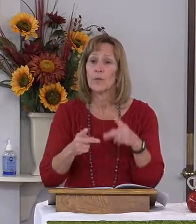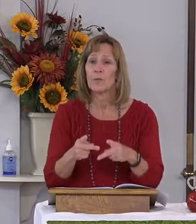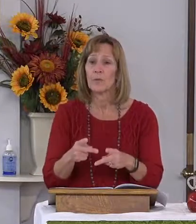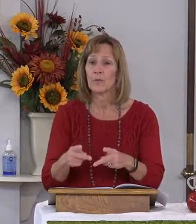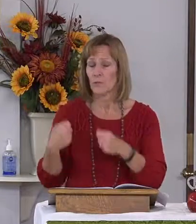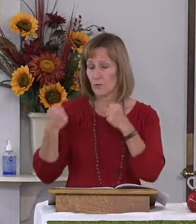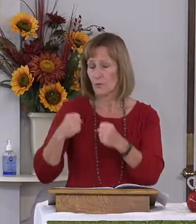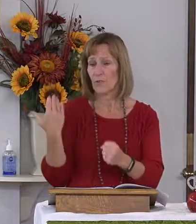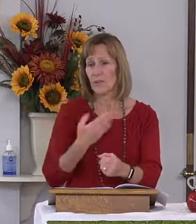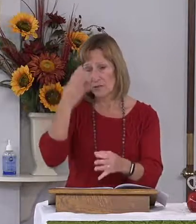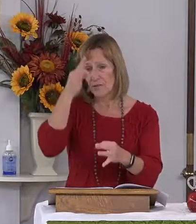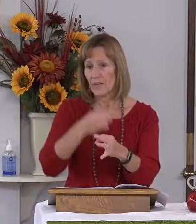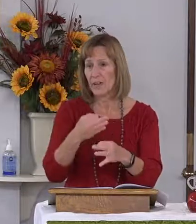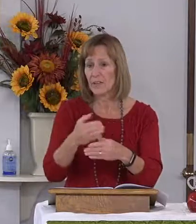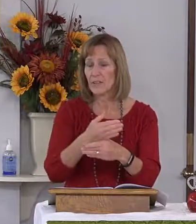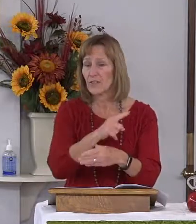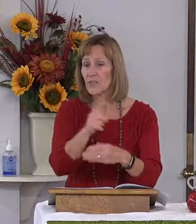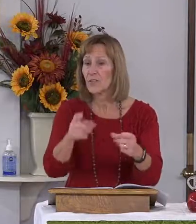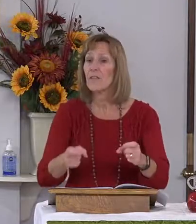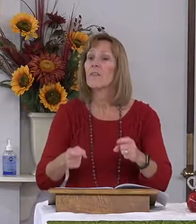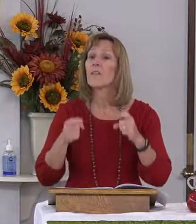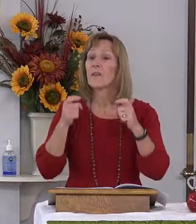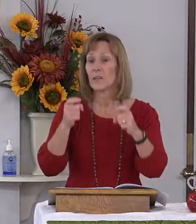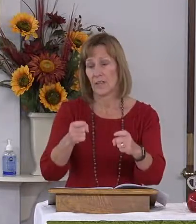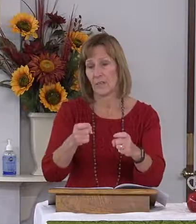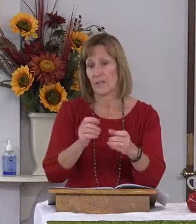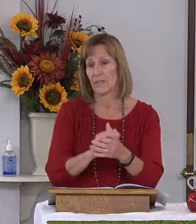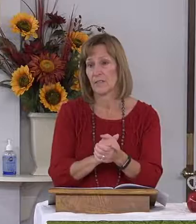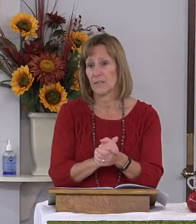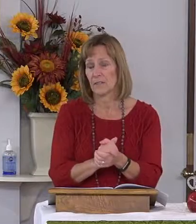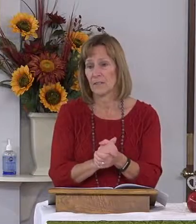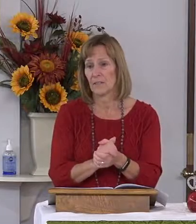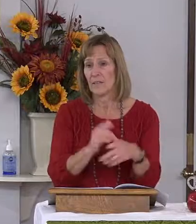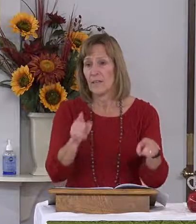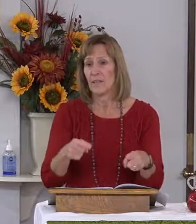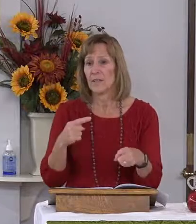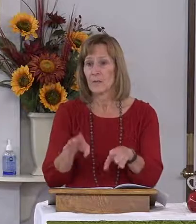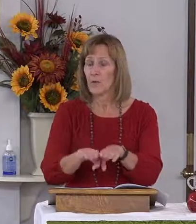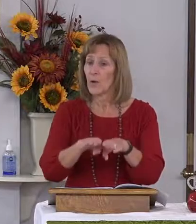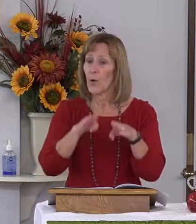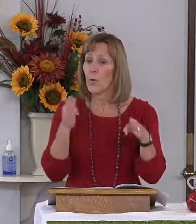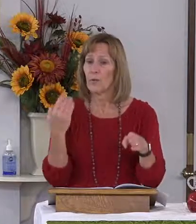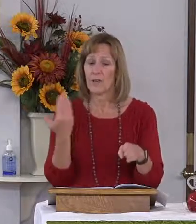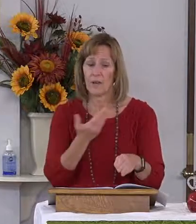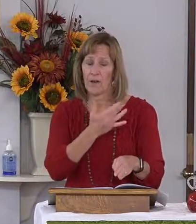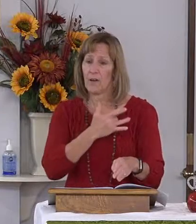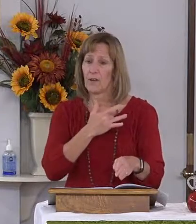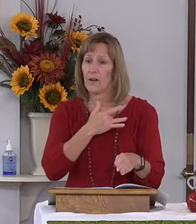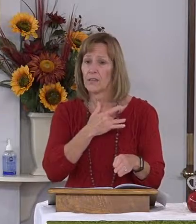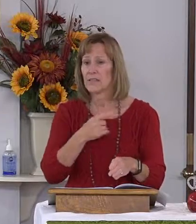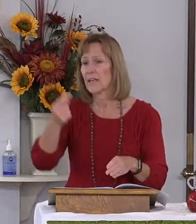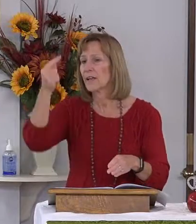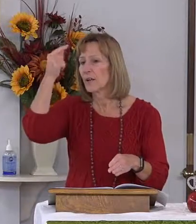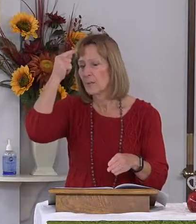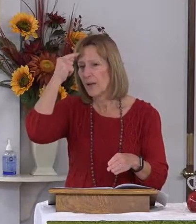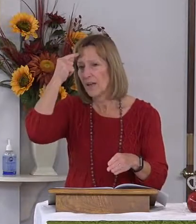faith and to share their gifts. As we've opened our hearts and our minds and our